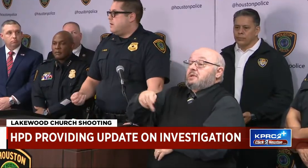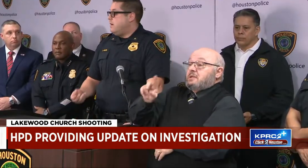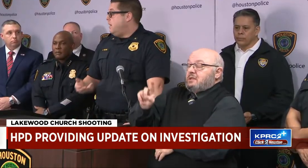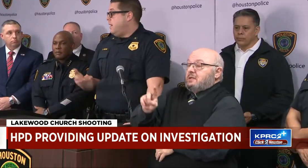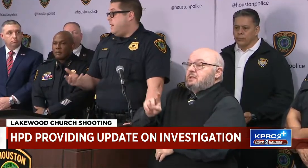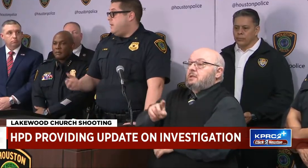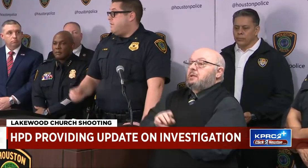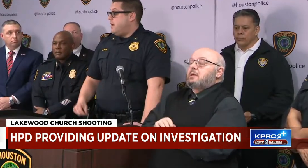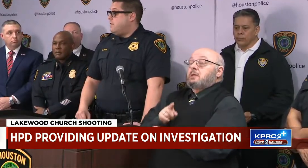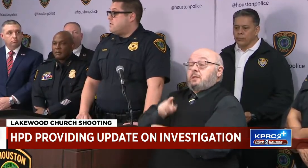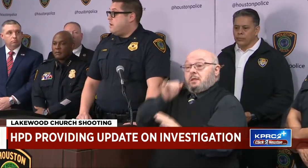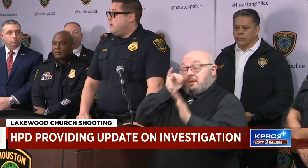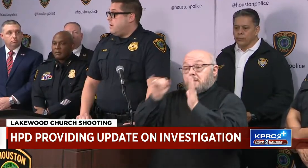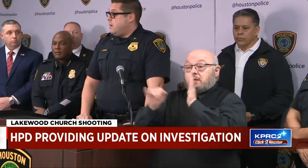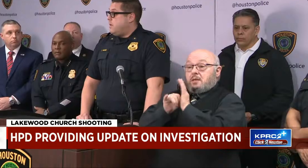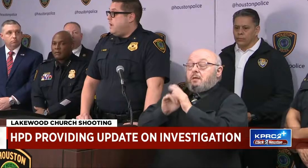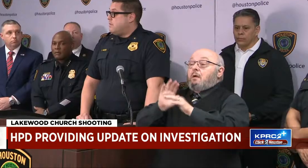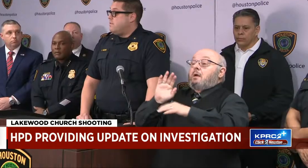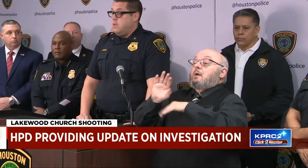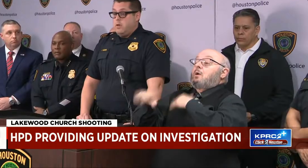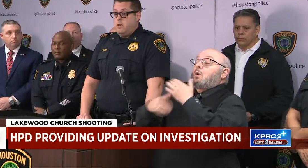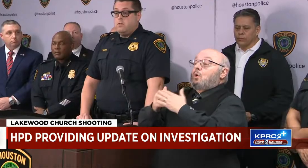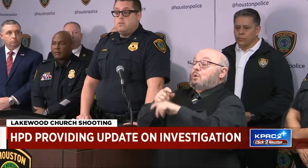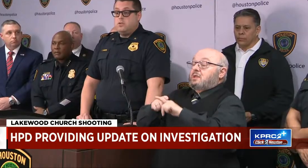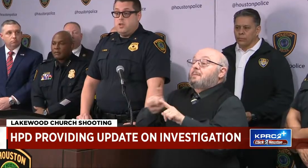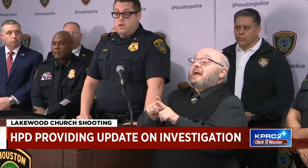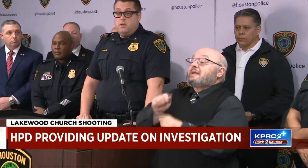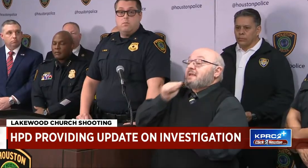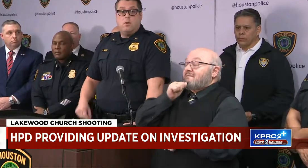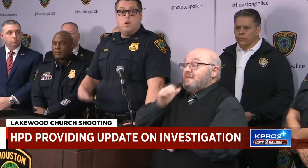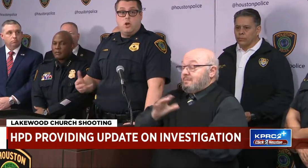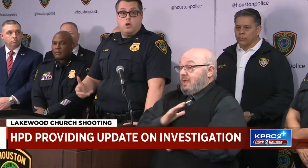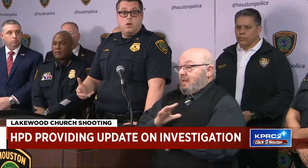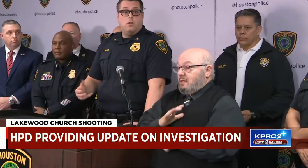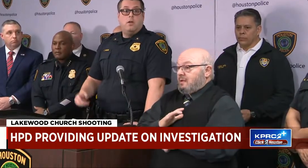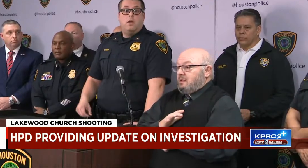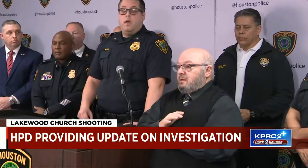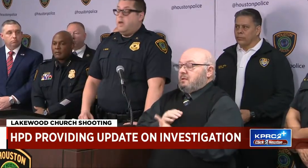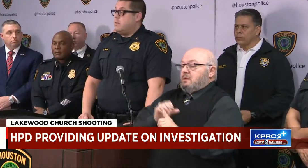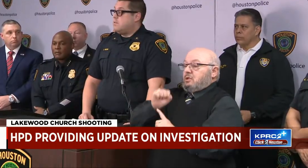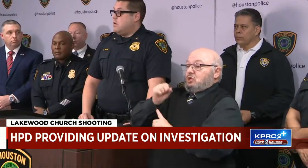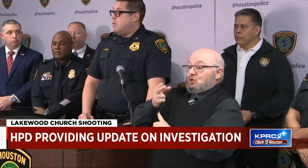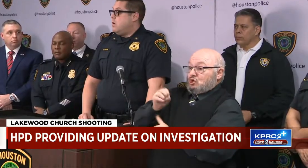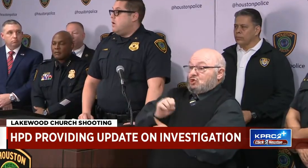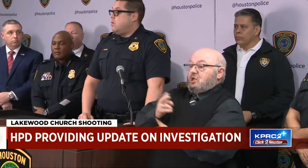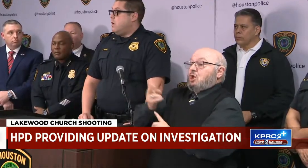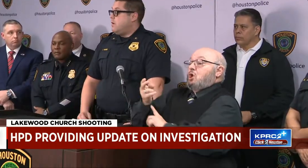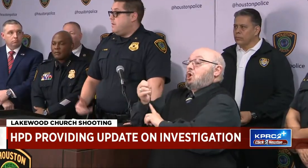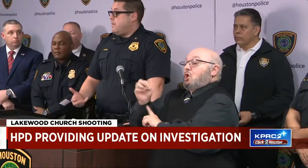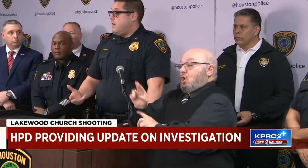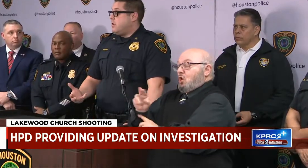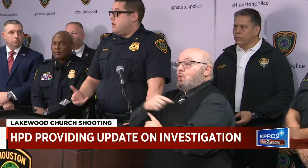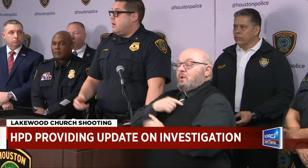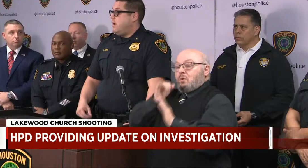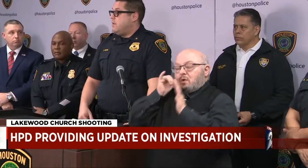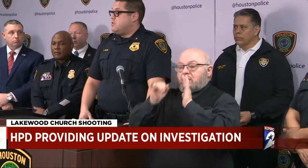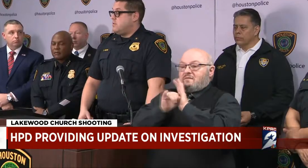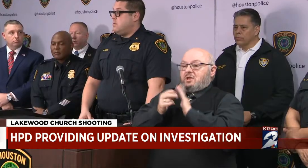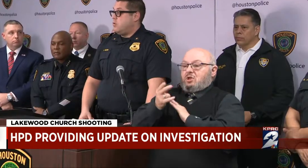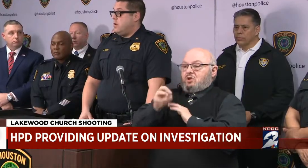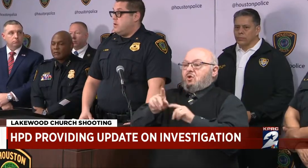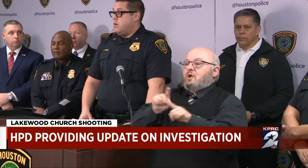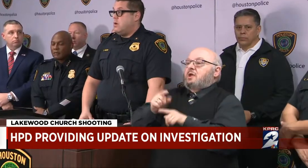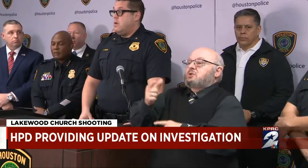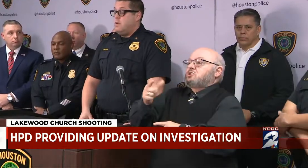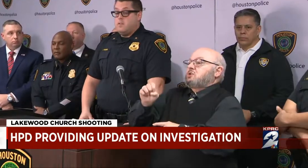been identified this entire time as female, she, her, and so we are identifying her as